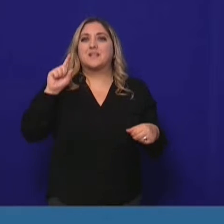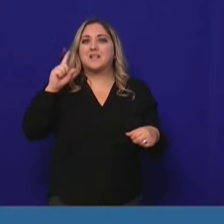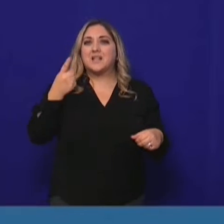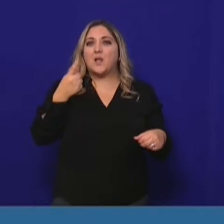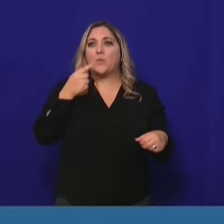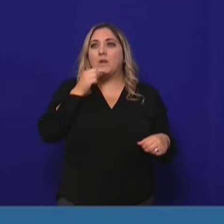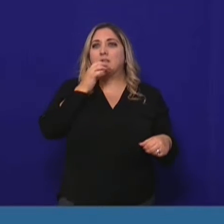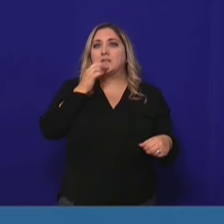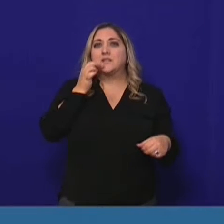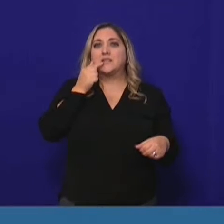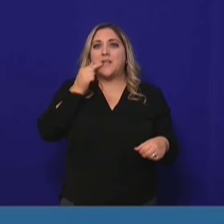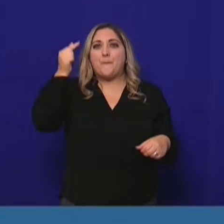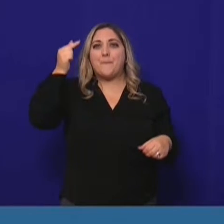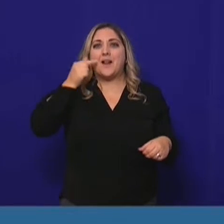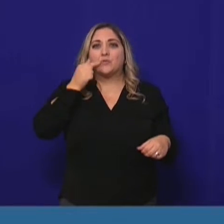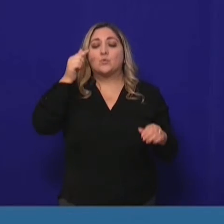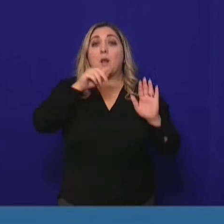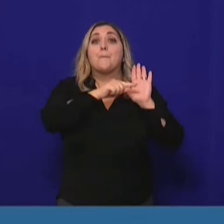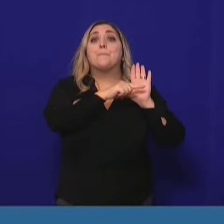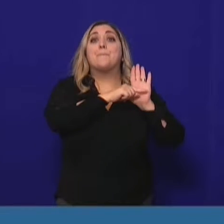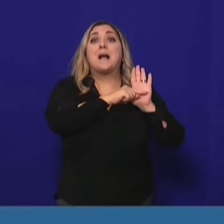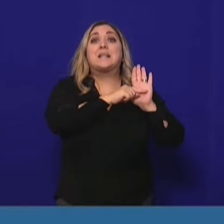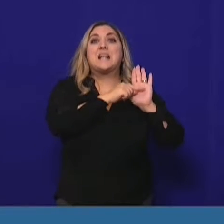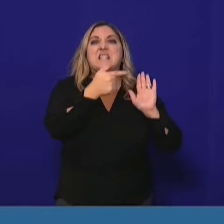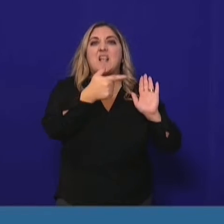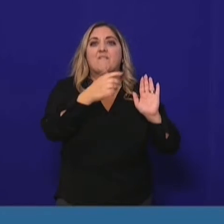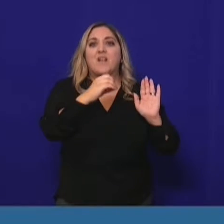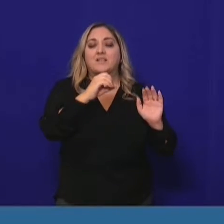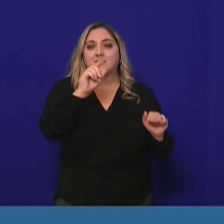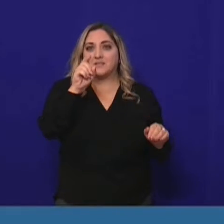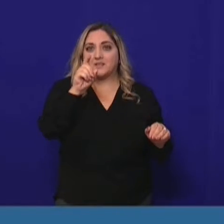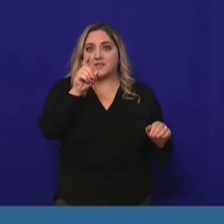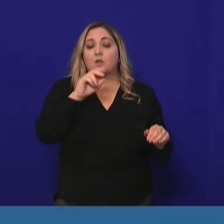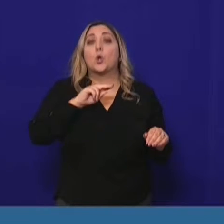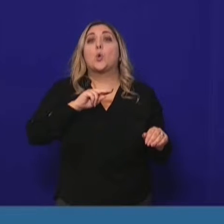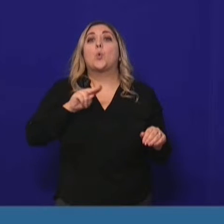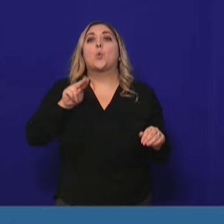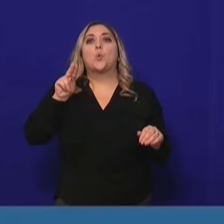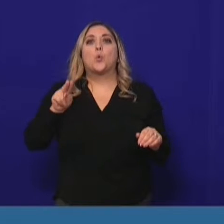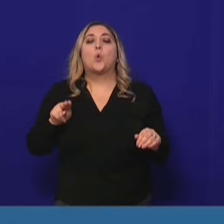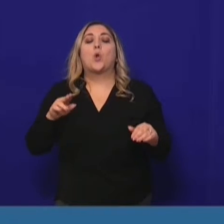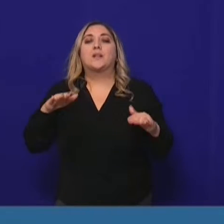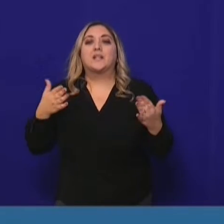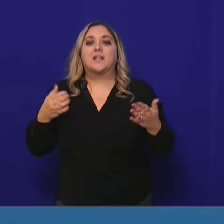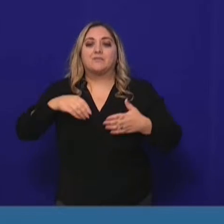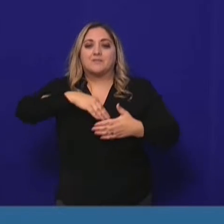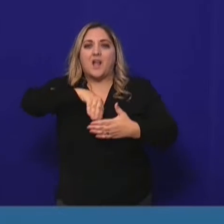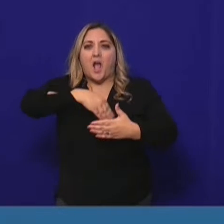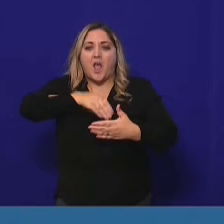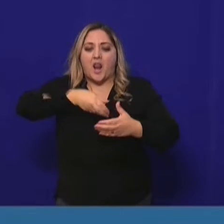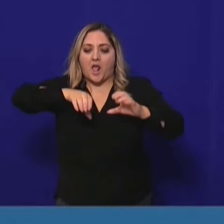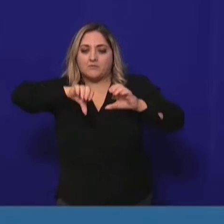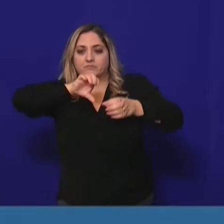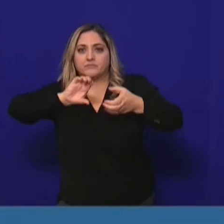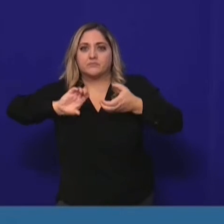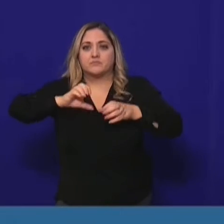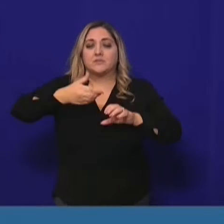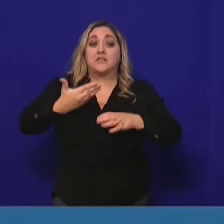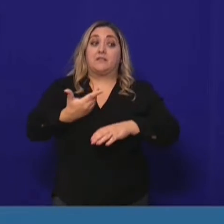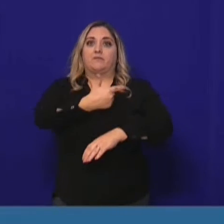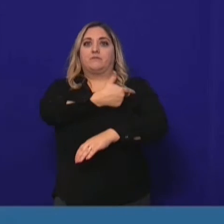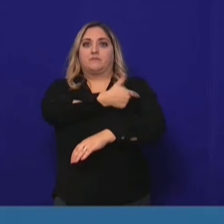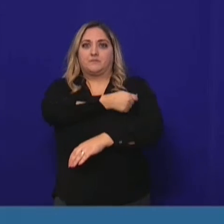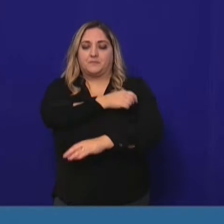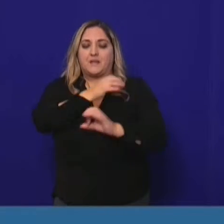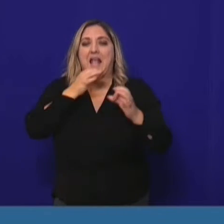l-ewwel temperatura tinżamm -70 u mbagħad għandek skont l-istruzzjonijiet kif hija għandha titħallat kif ukoll tiġi